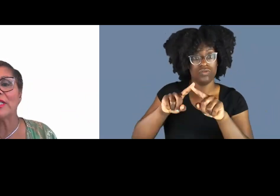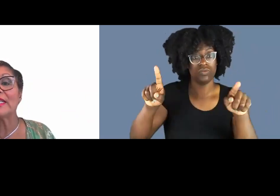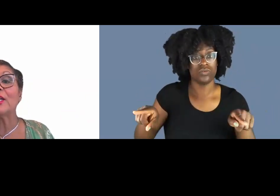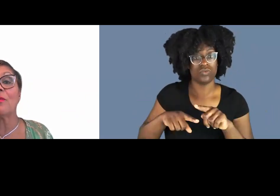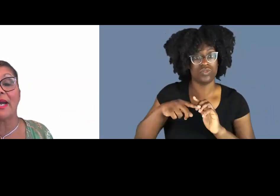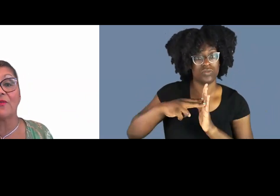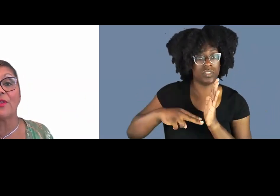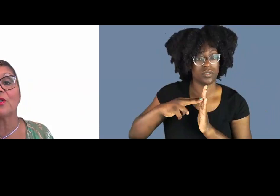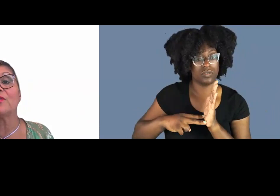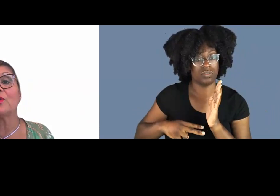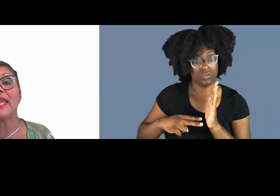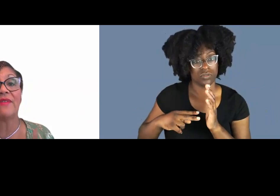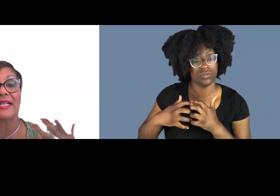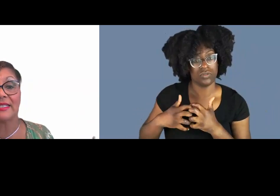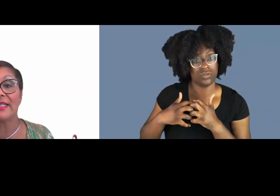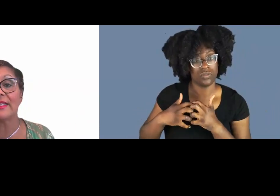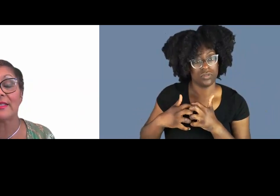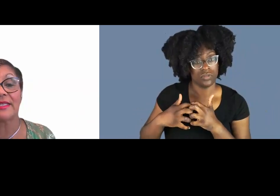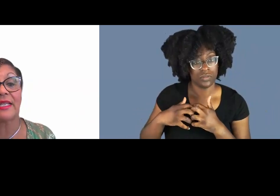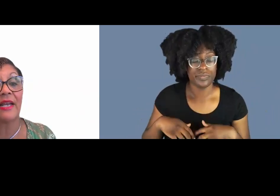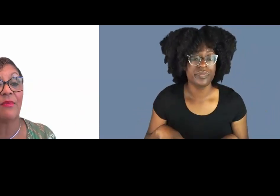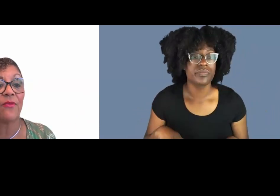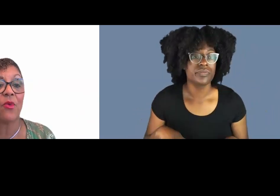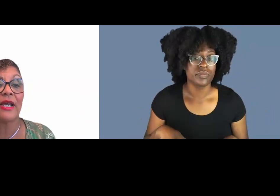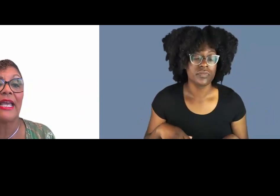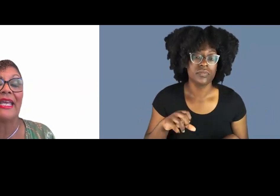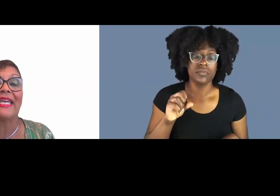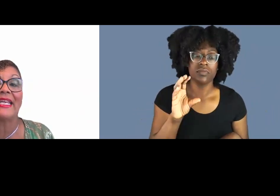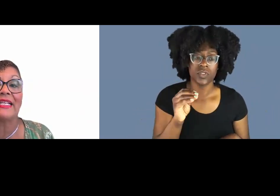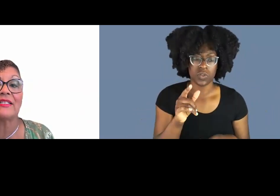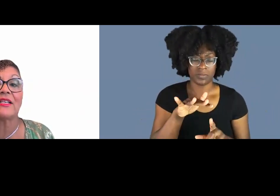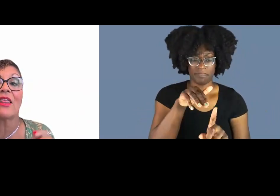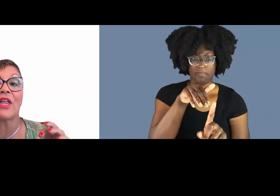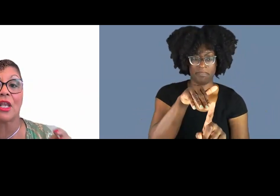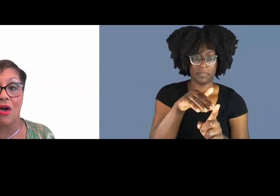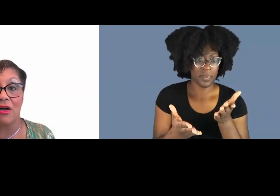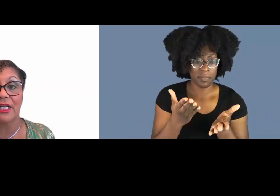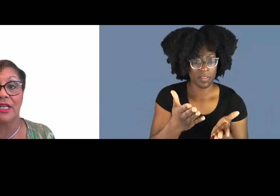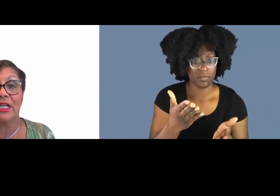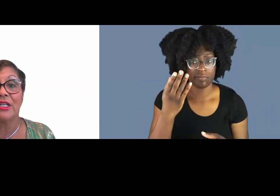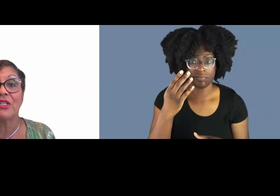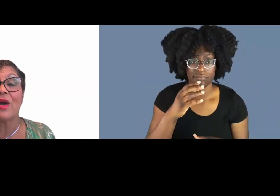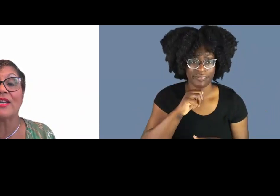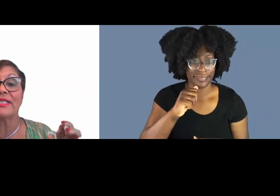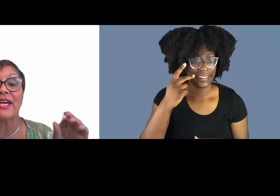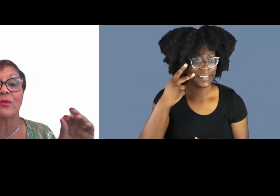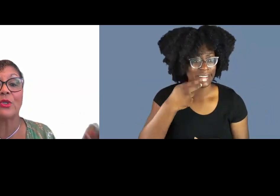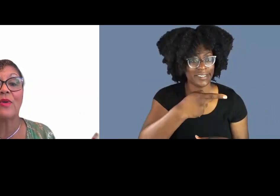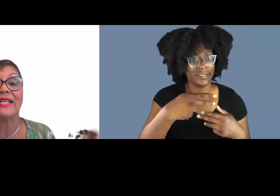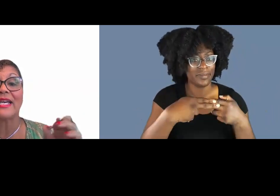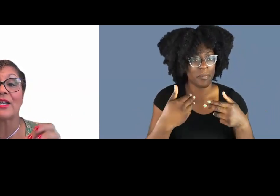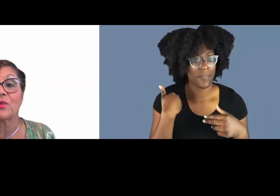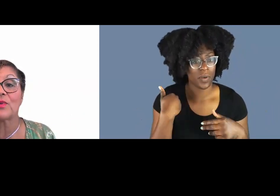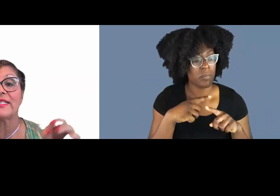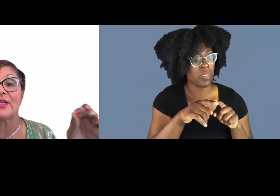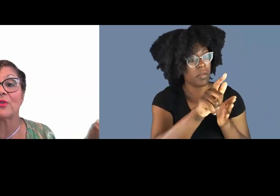And just a legal reminder for those of you that have not seen this slide before, it is the law. So under Title II